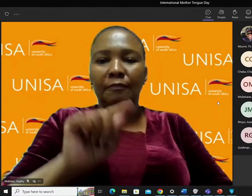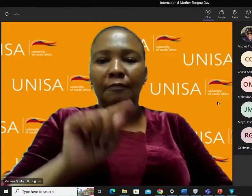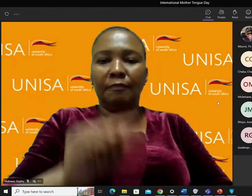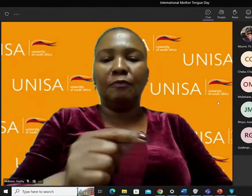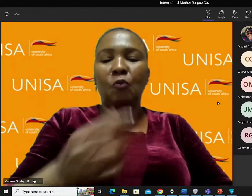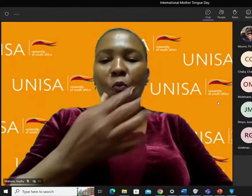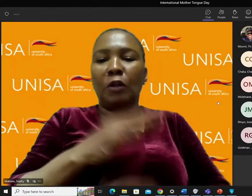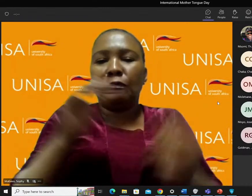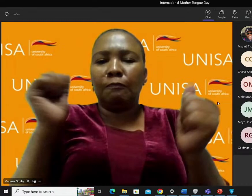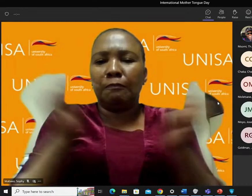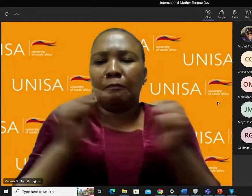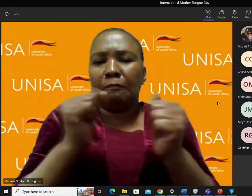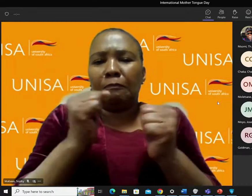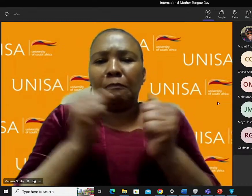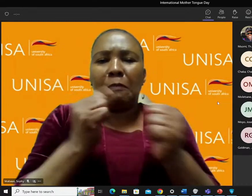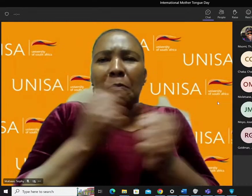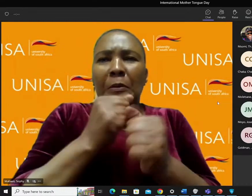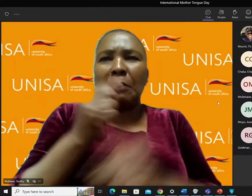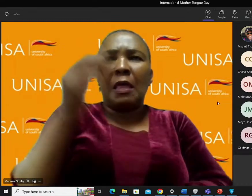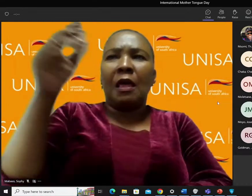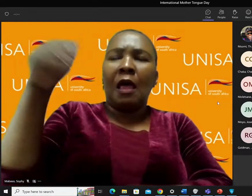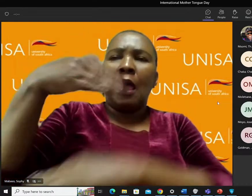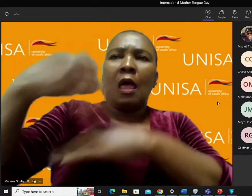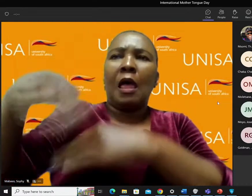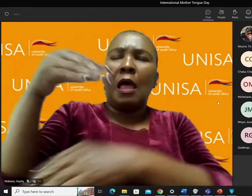go outside.